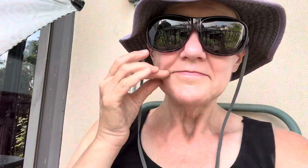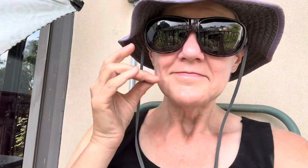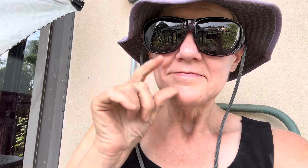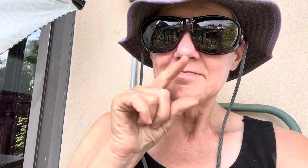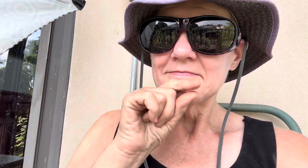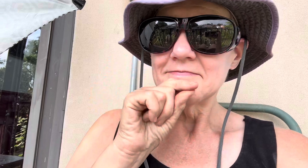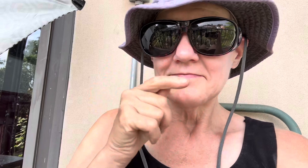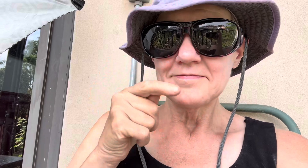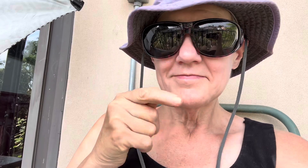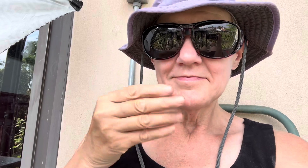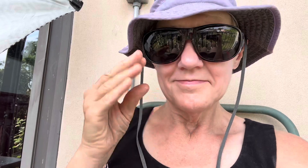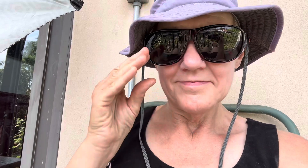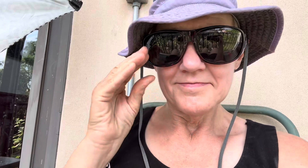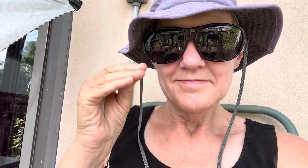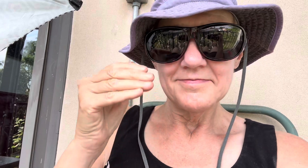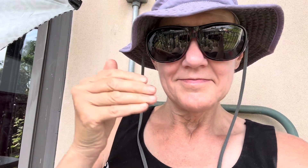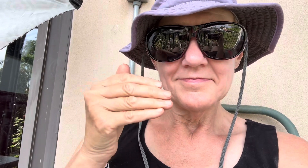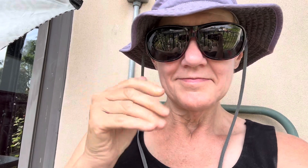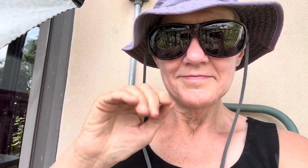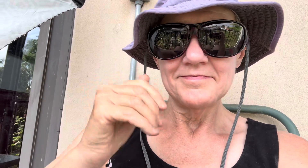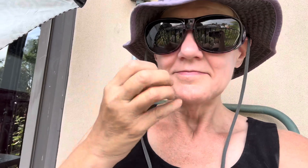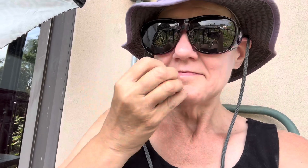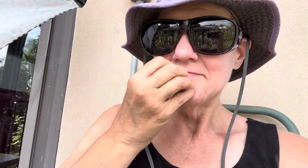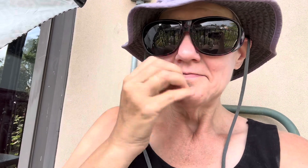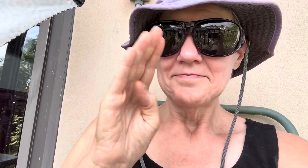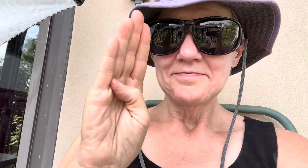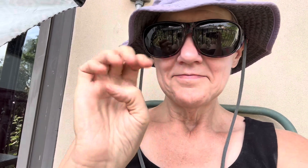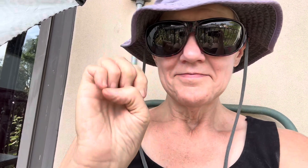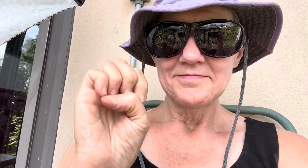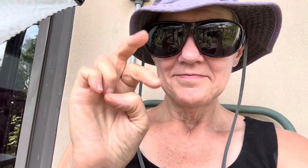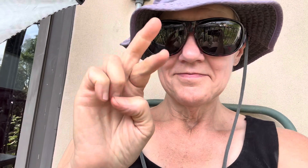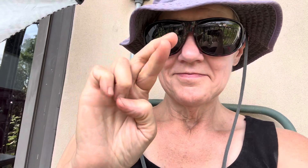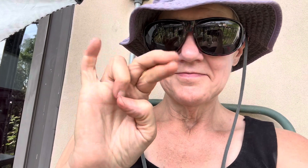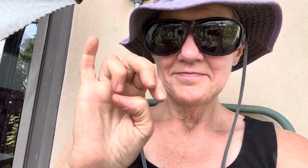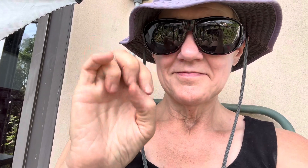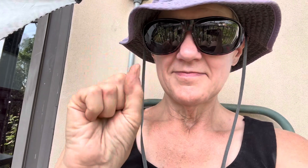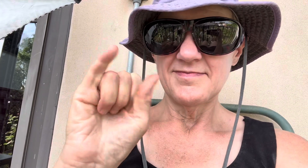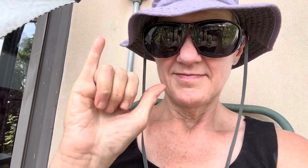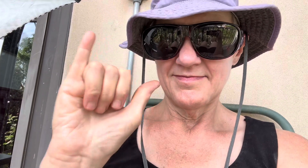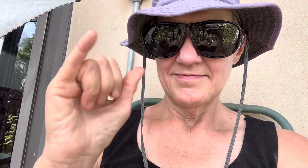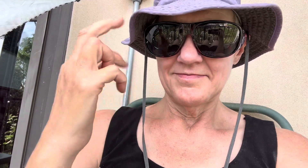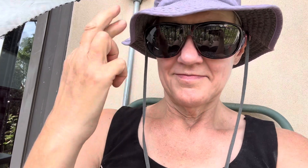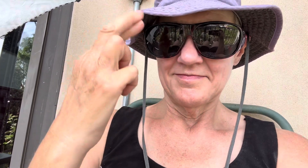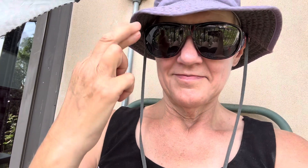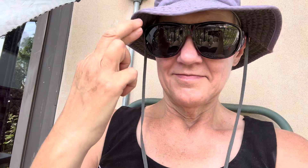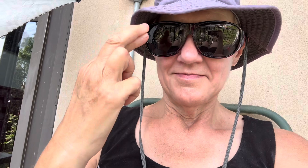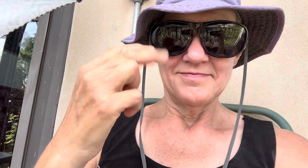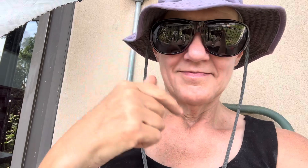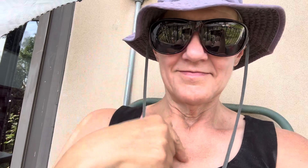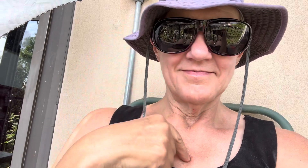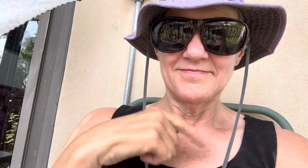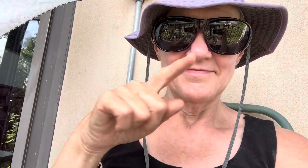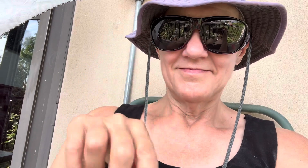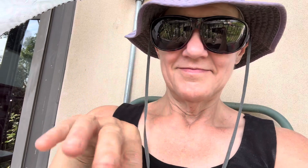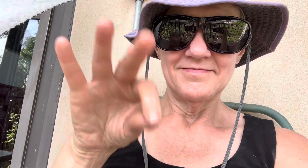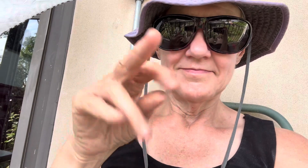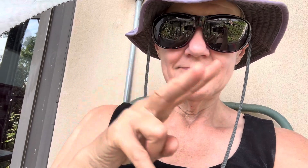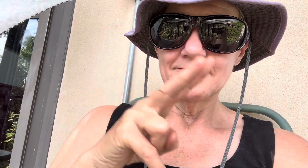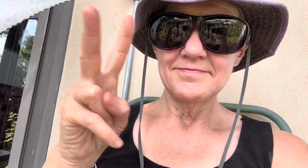Yesterday, the mother bird also taught the baby how to harvest blackberries. And that's the reason I don't get